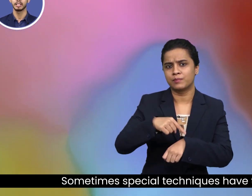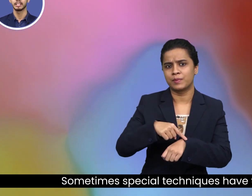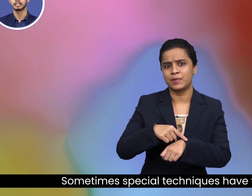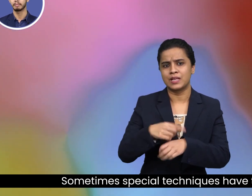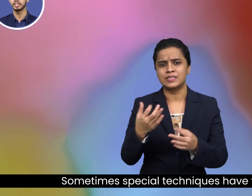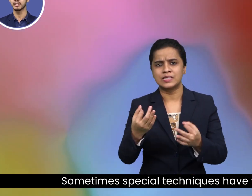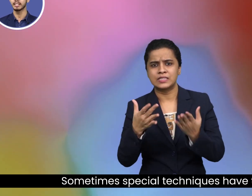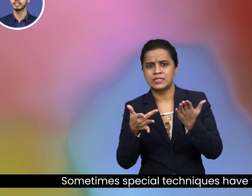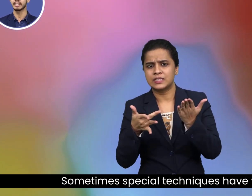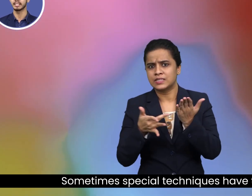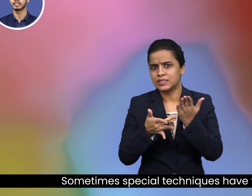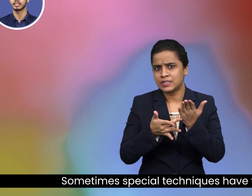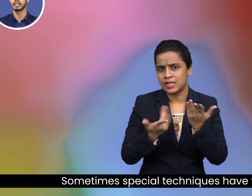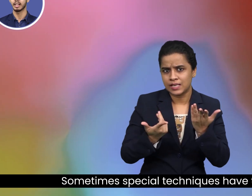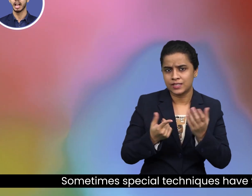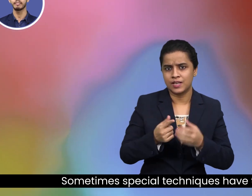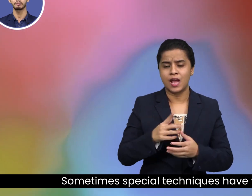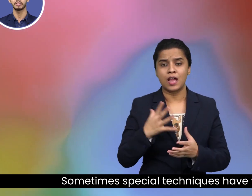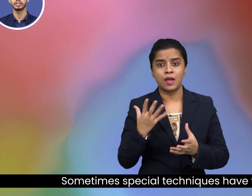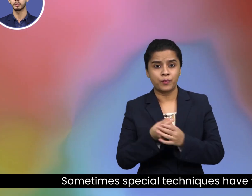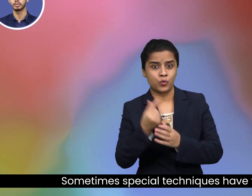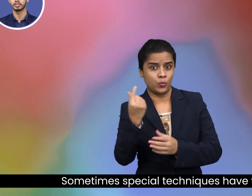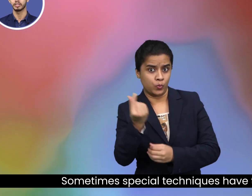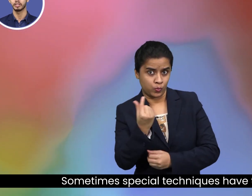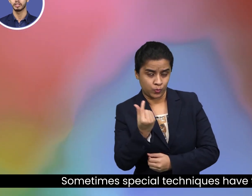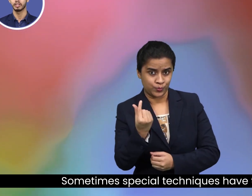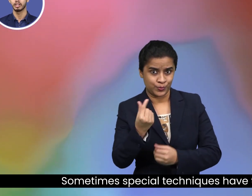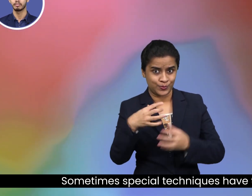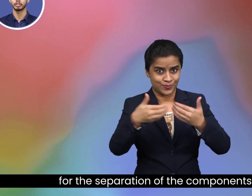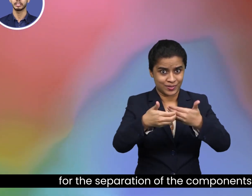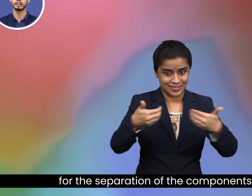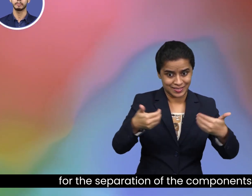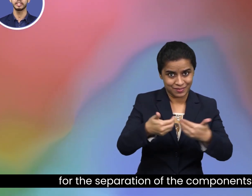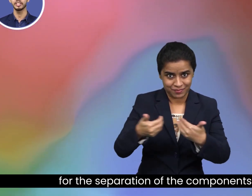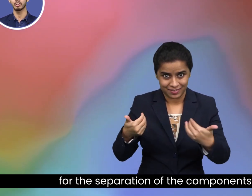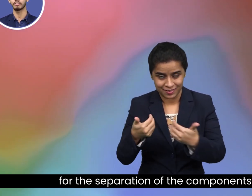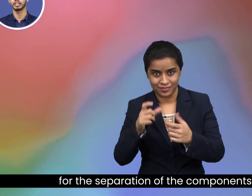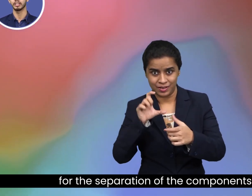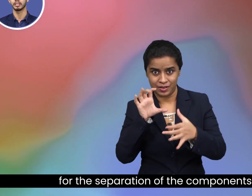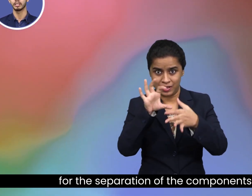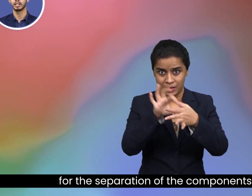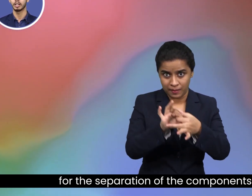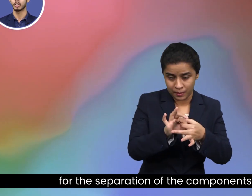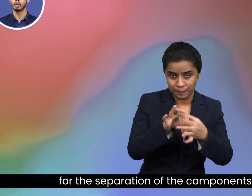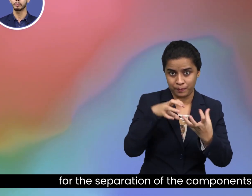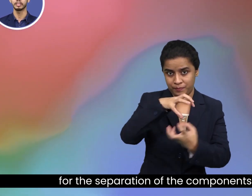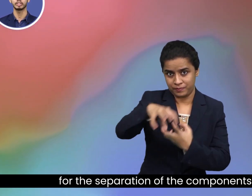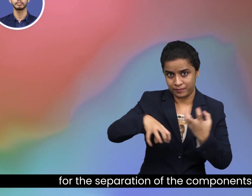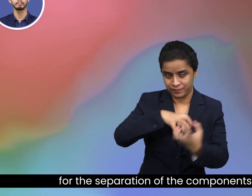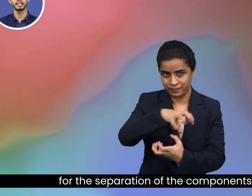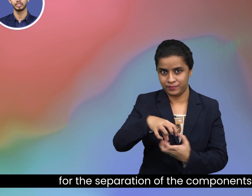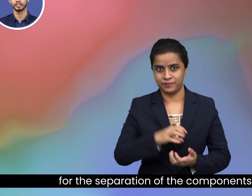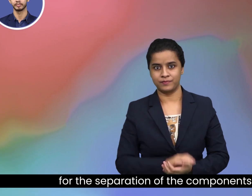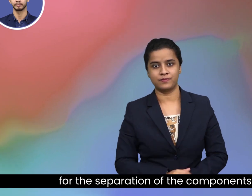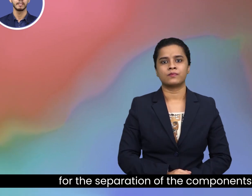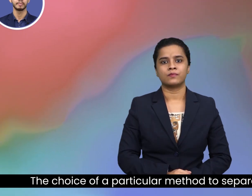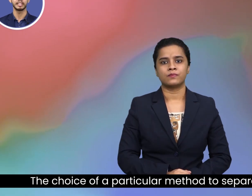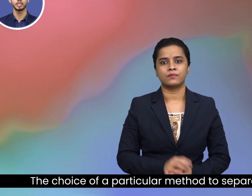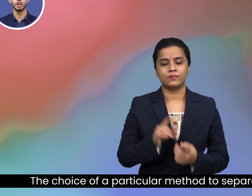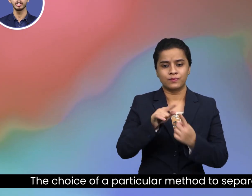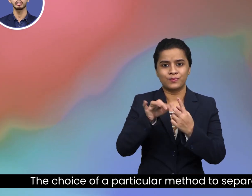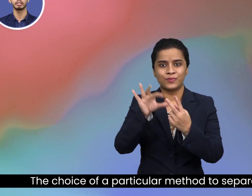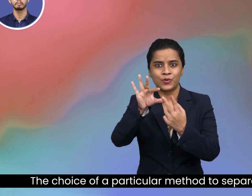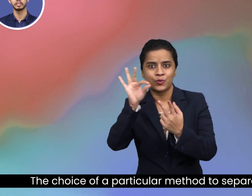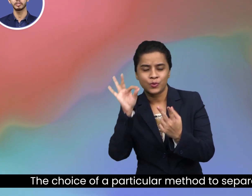Sometimes special techniques have to be used for the separation of the components of the mixture.